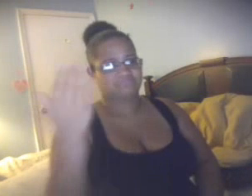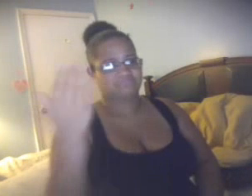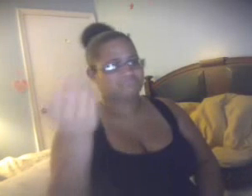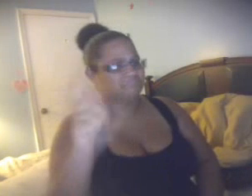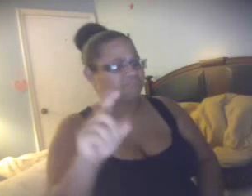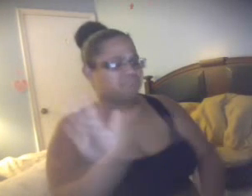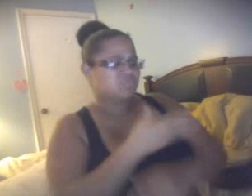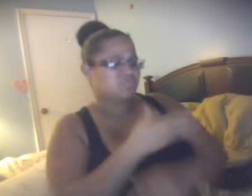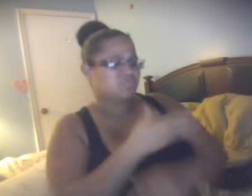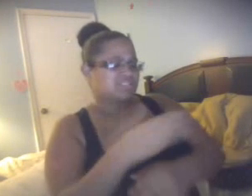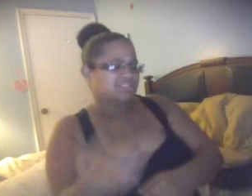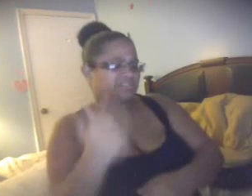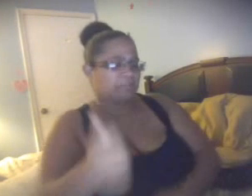Yo, turn my music up.